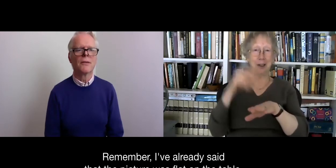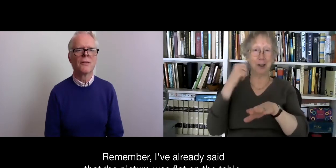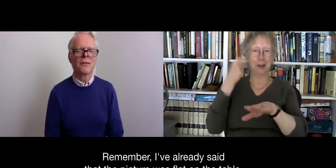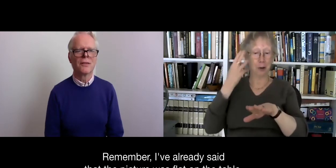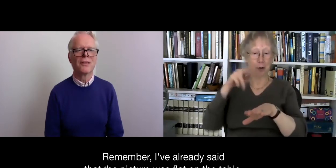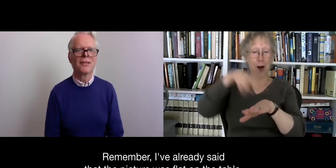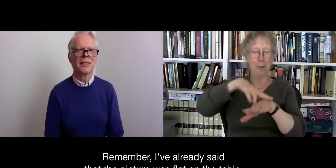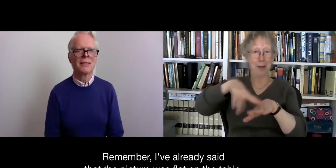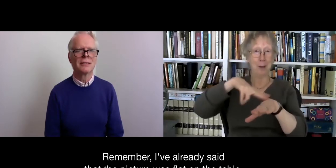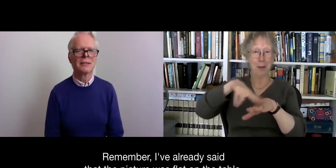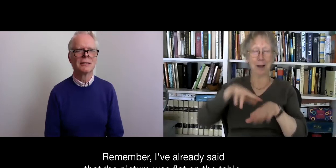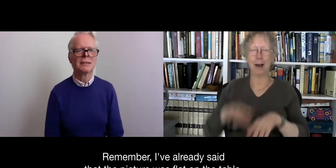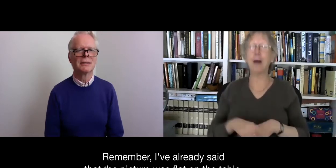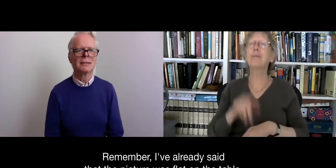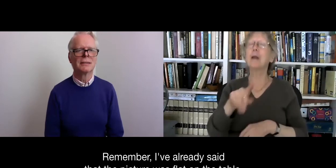Remember, I've already said that the picture is flat on the table.